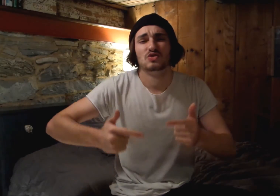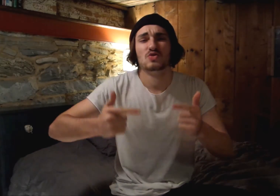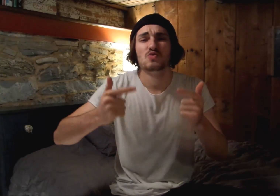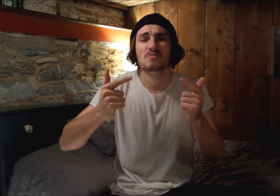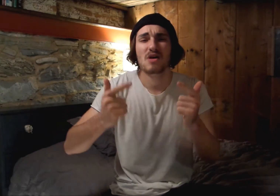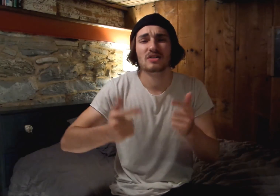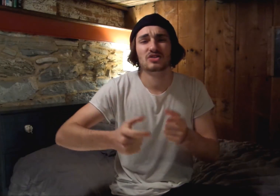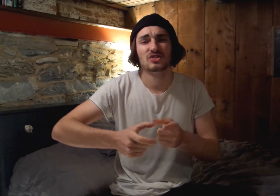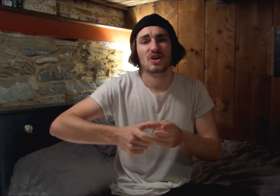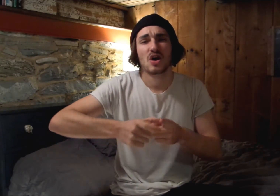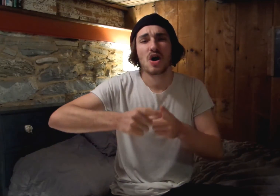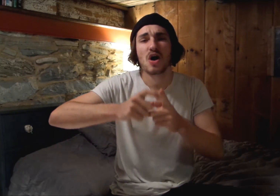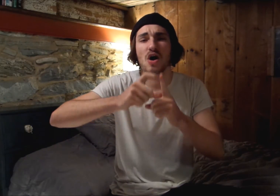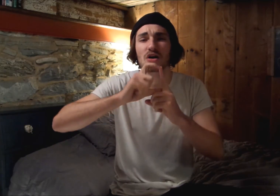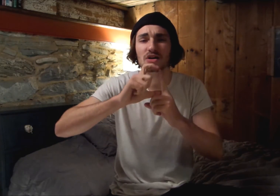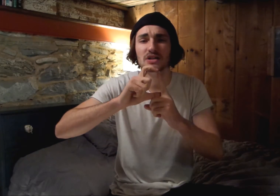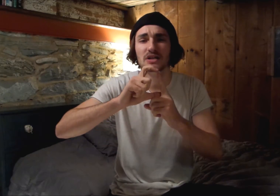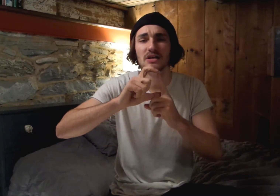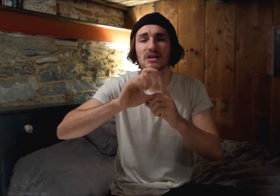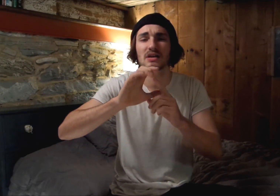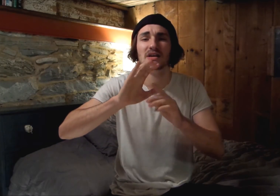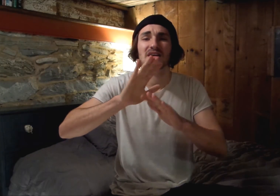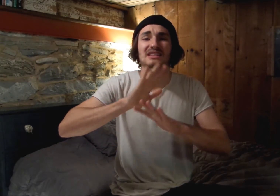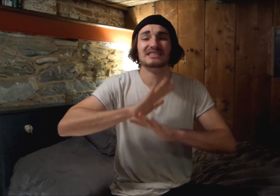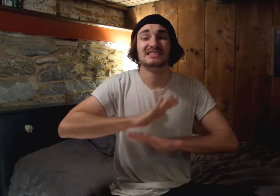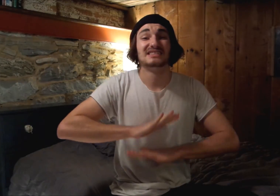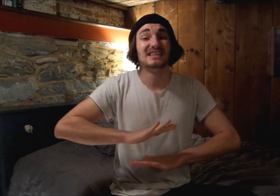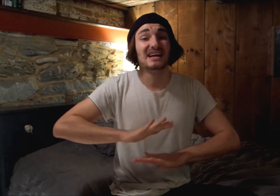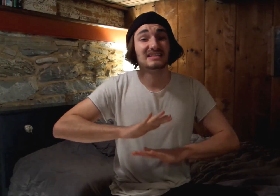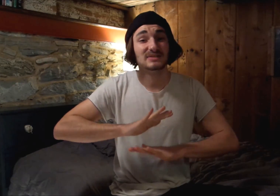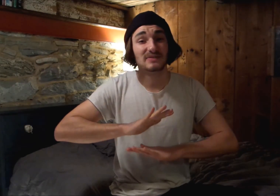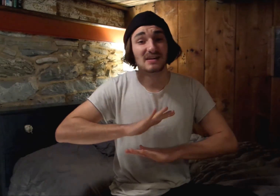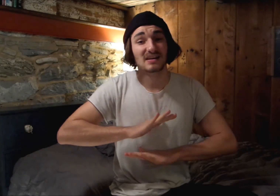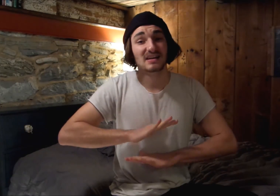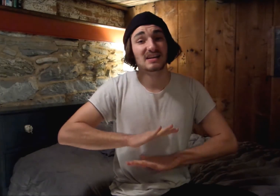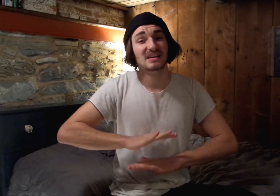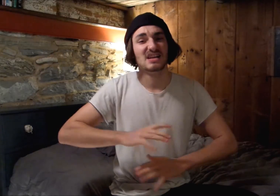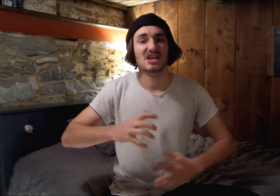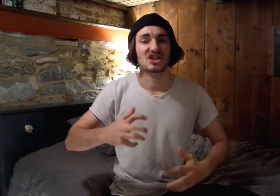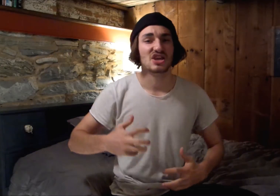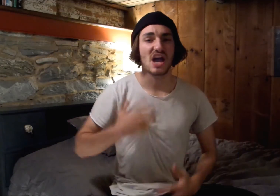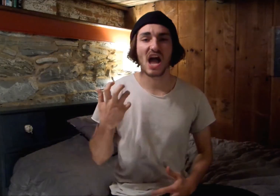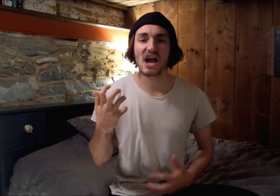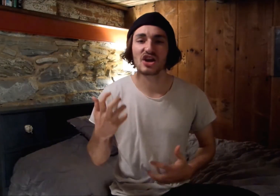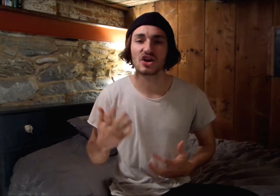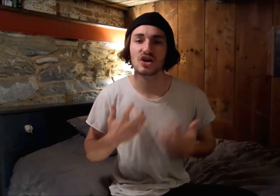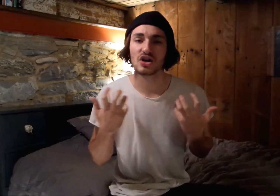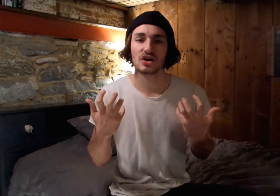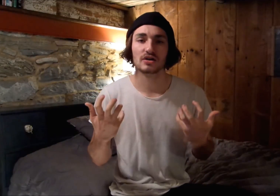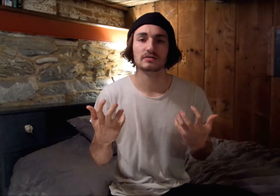Too much hard to satisfy the anger.